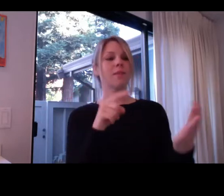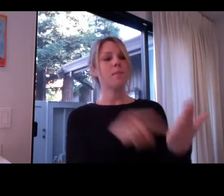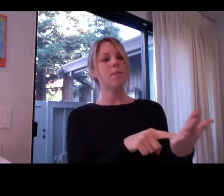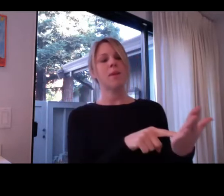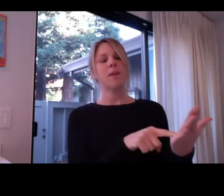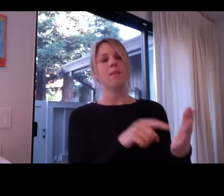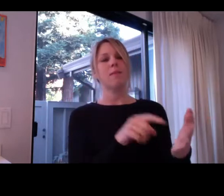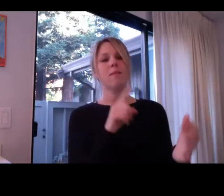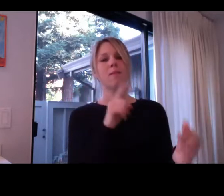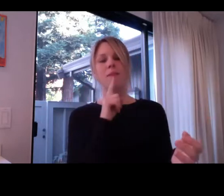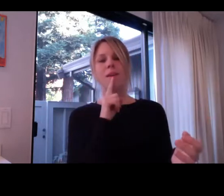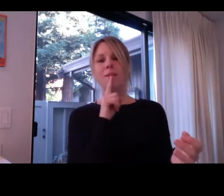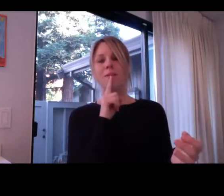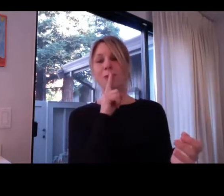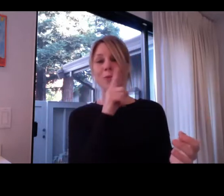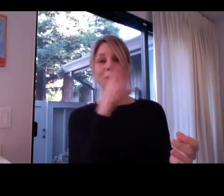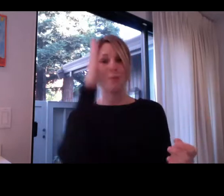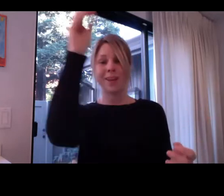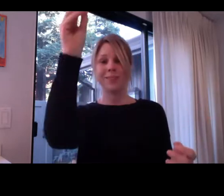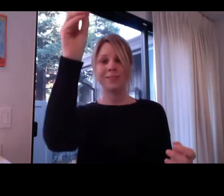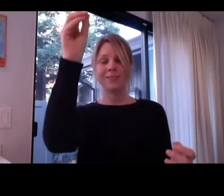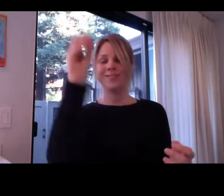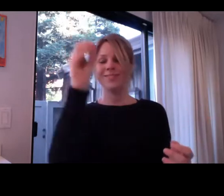the epitome of a real man.